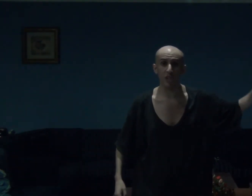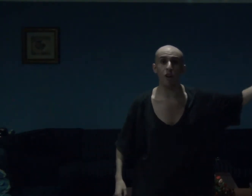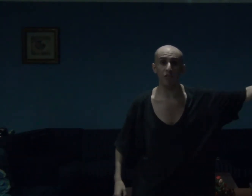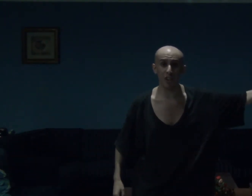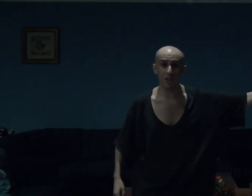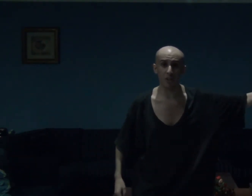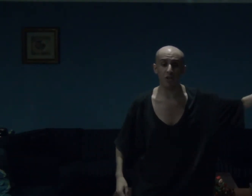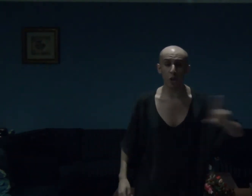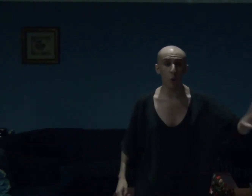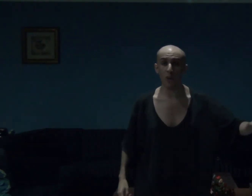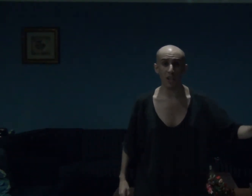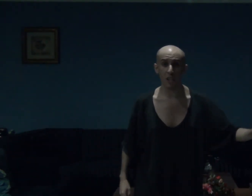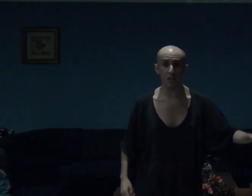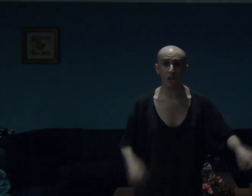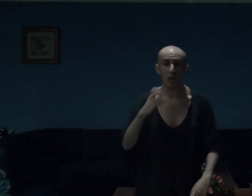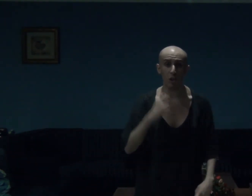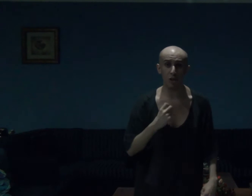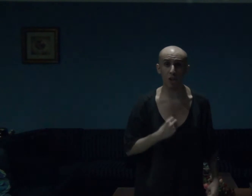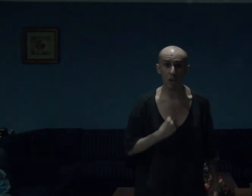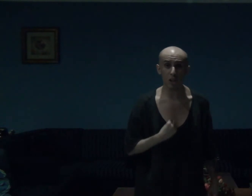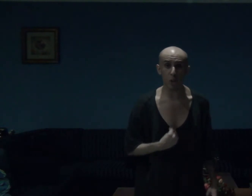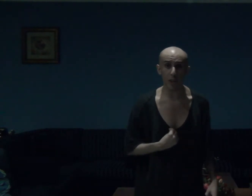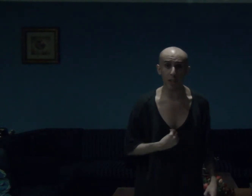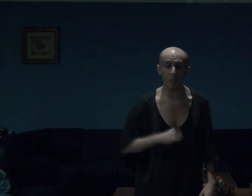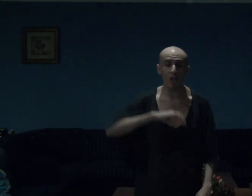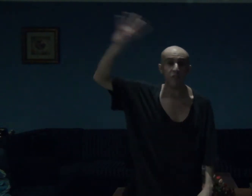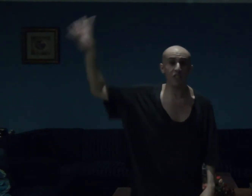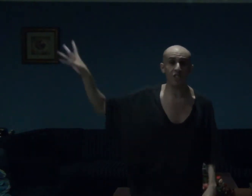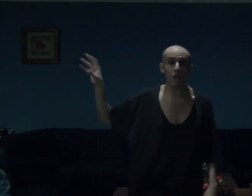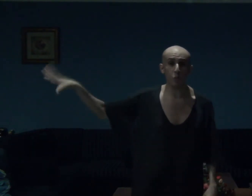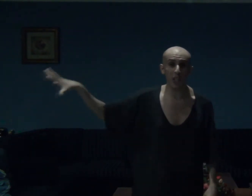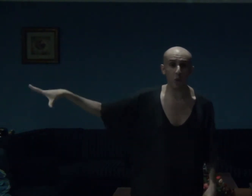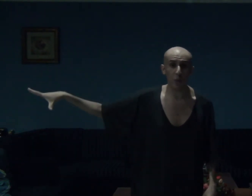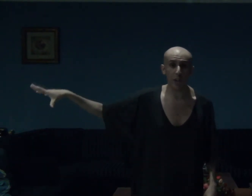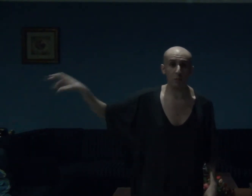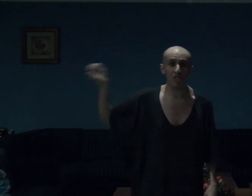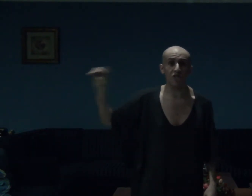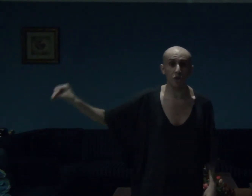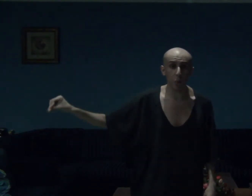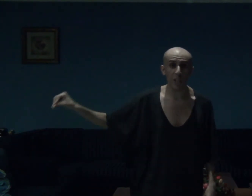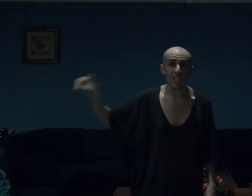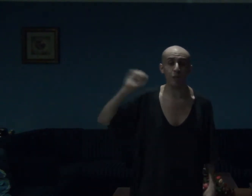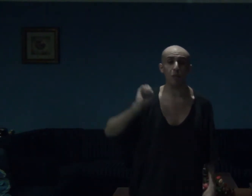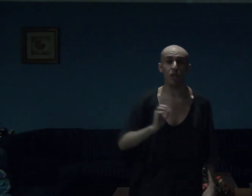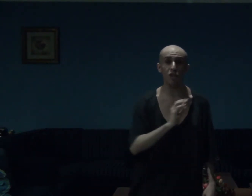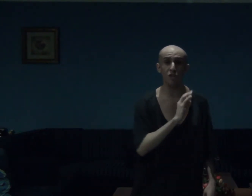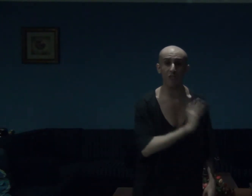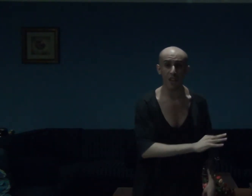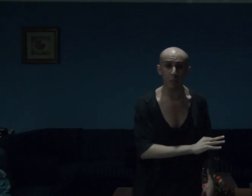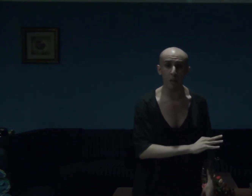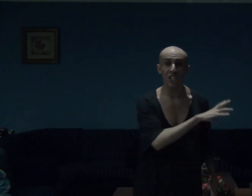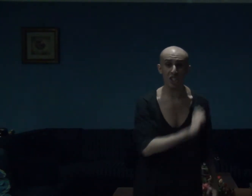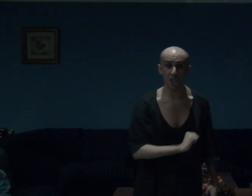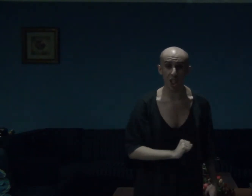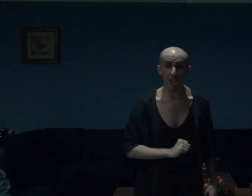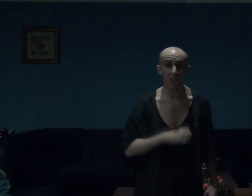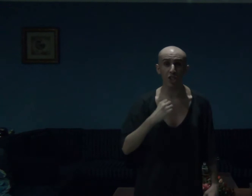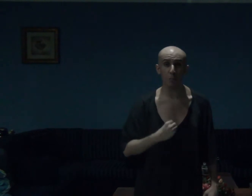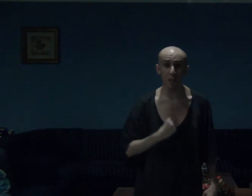of others, no one else, because Carl Grimes, everything Rick Grimes is doing is because of him, his son, his